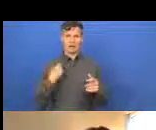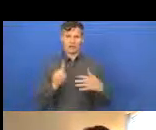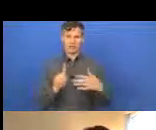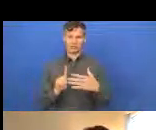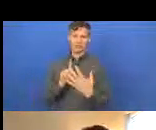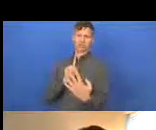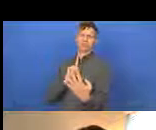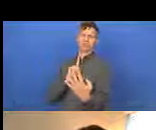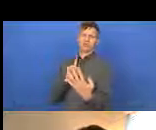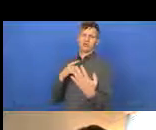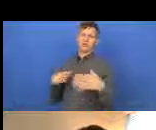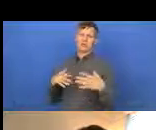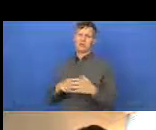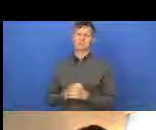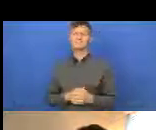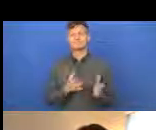Next slide, please.